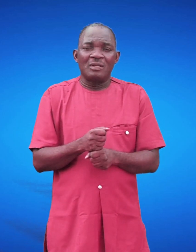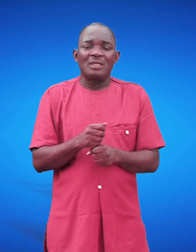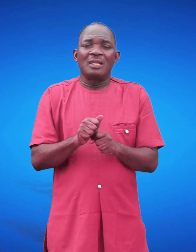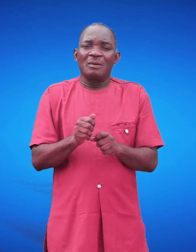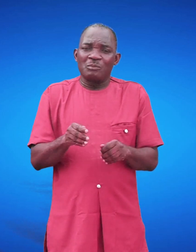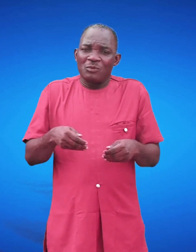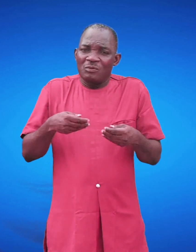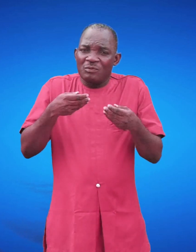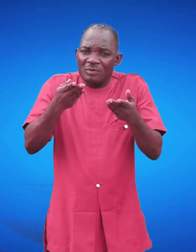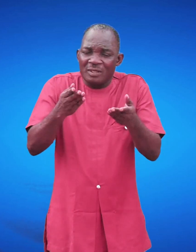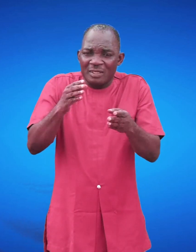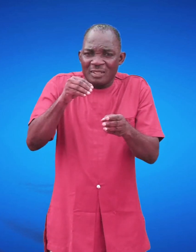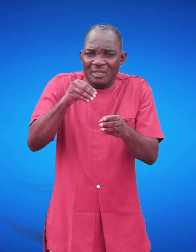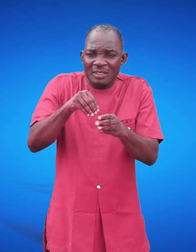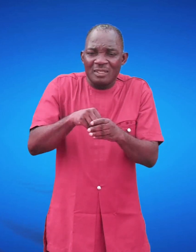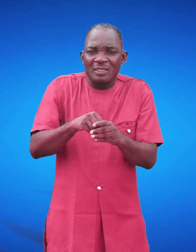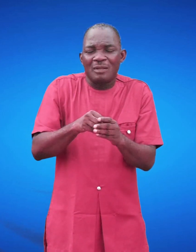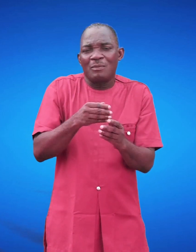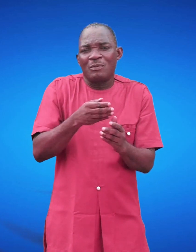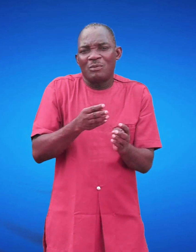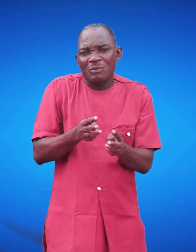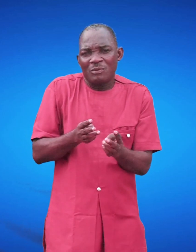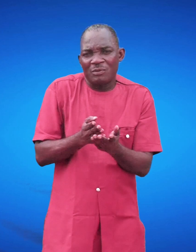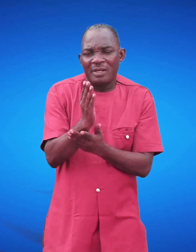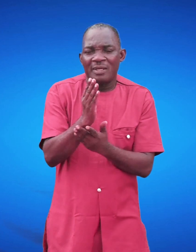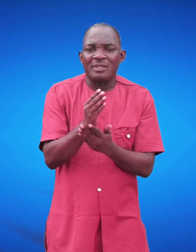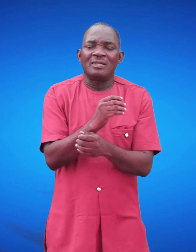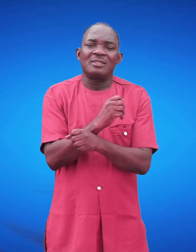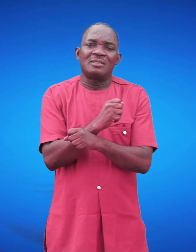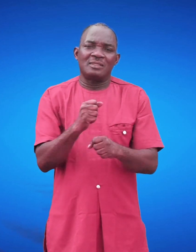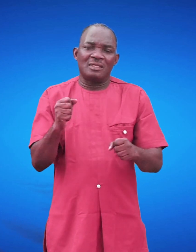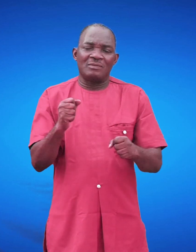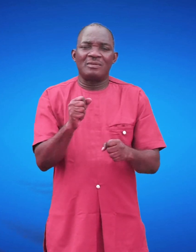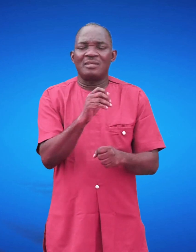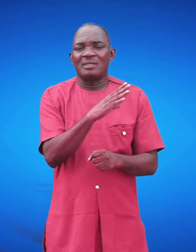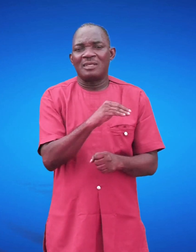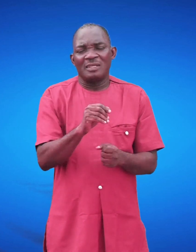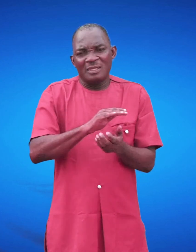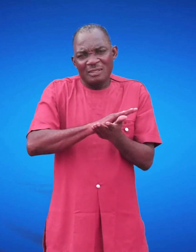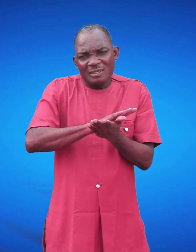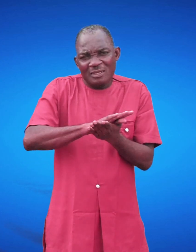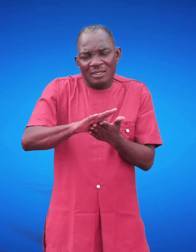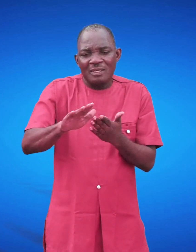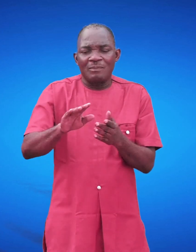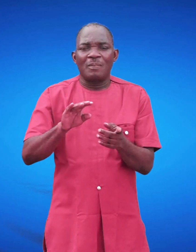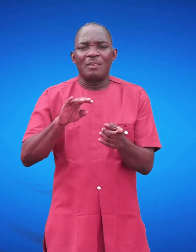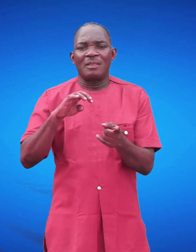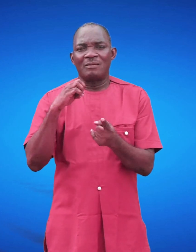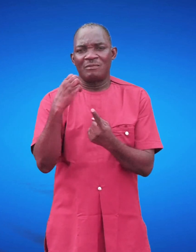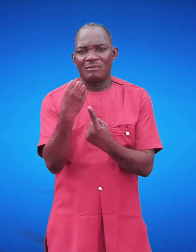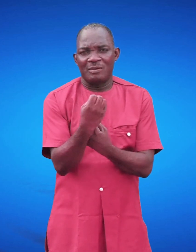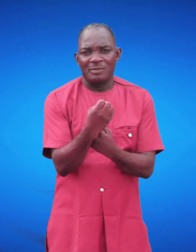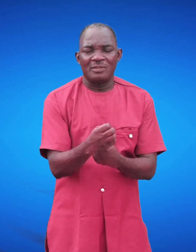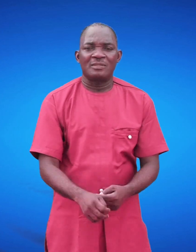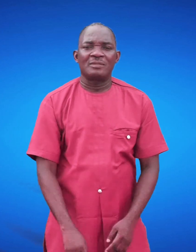provided in an appropriate, safe, and clean environment.